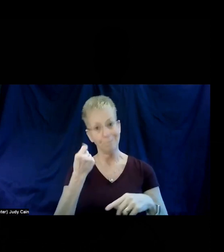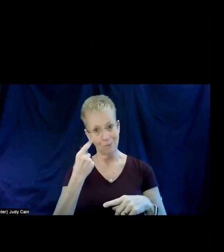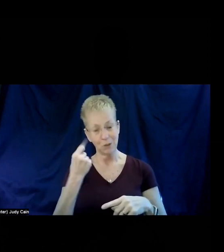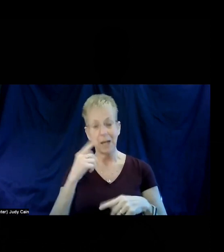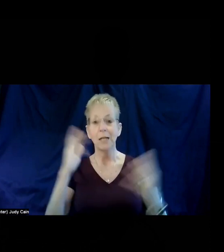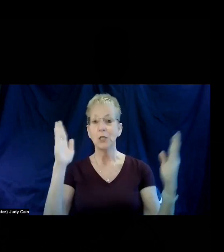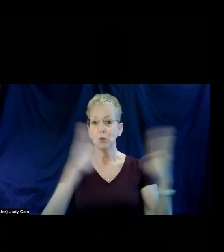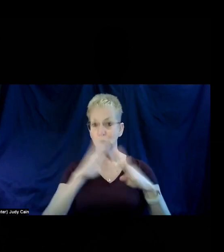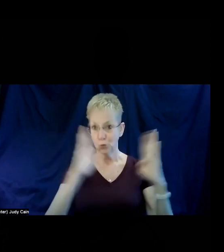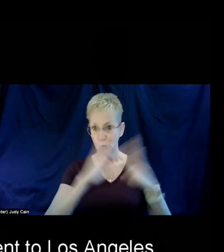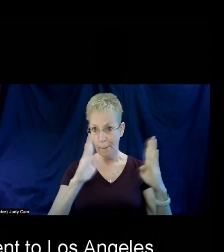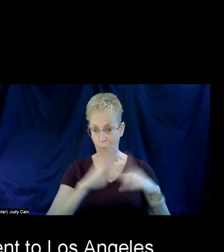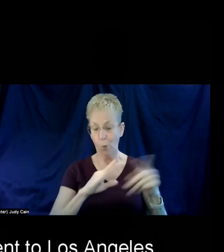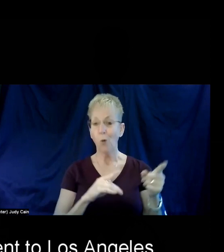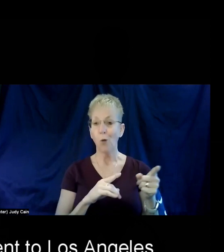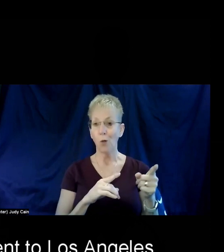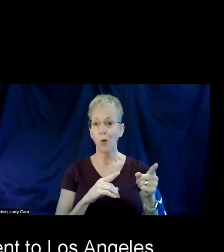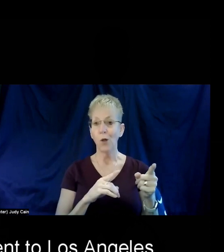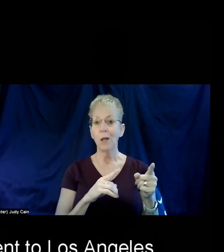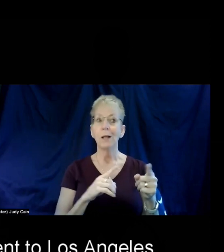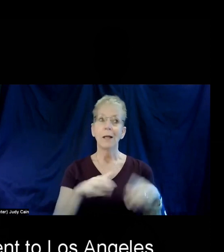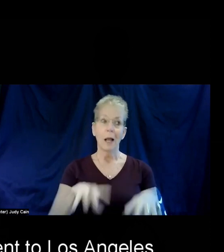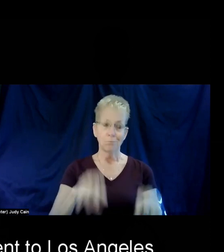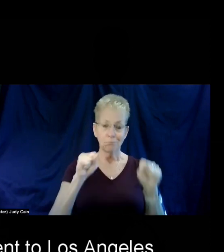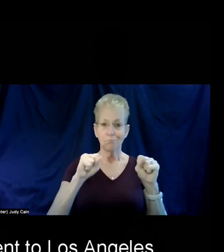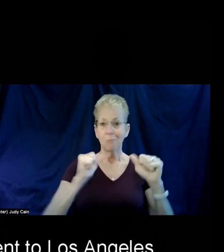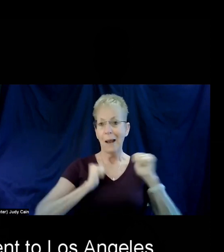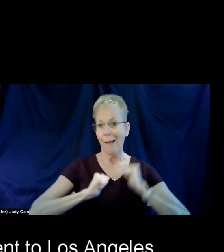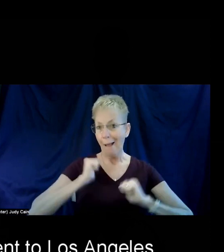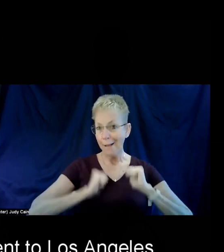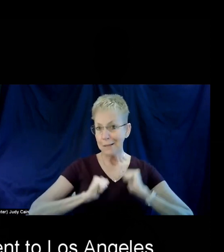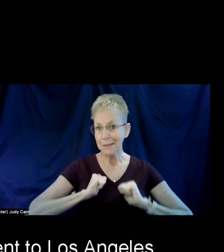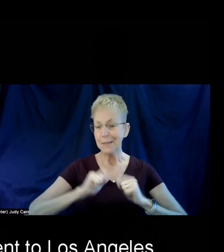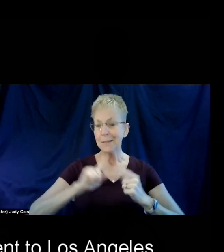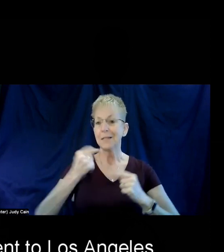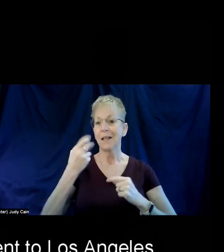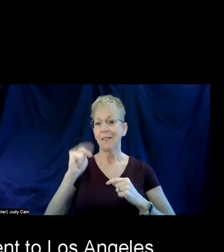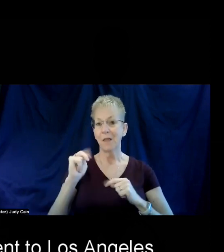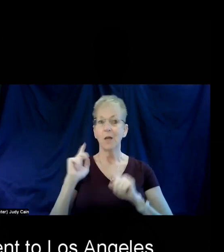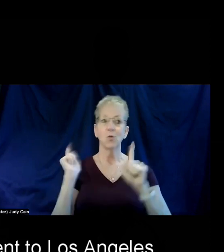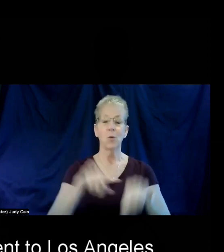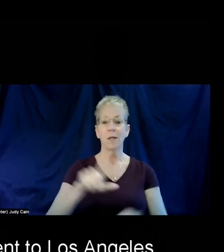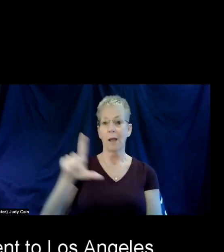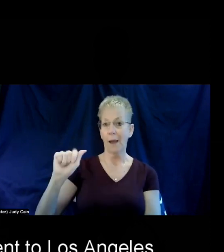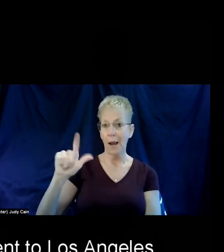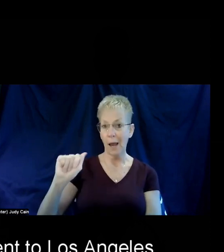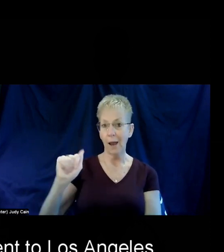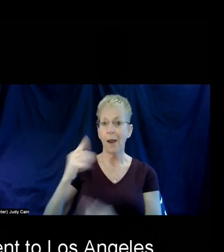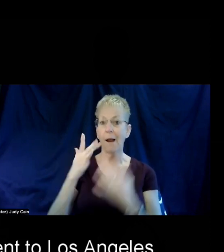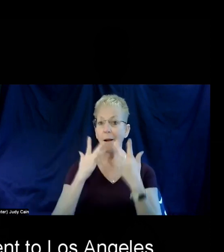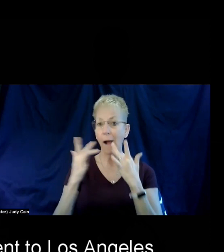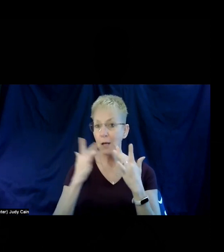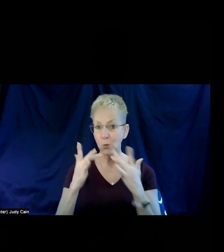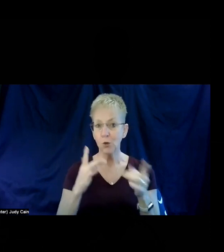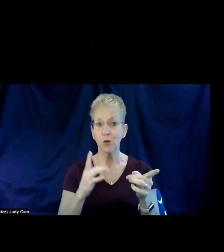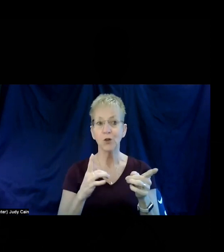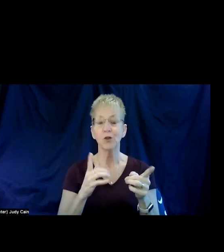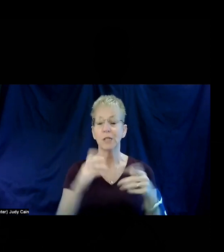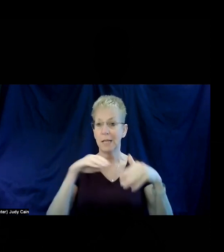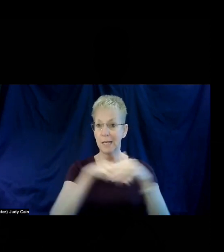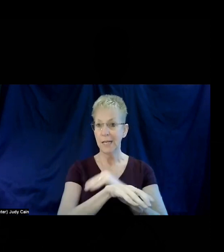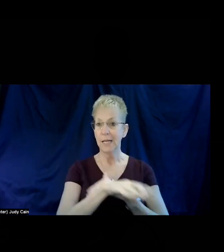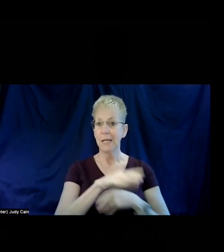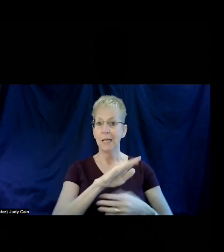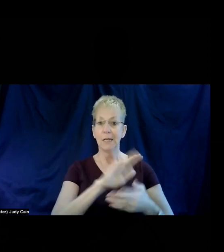ended up taking on acting, and then went to Los Angeles and Hollywood and got himself